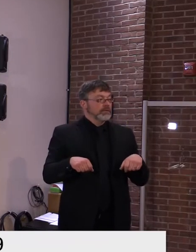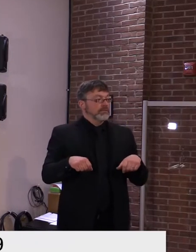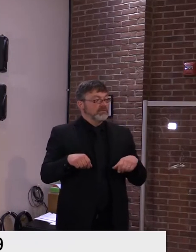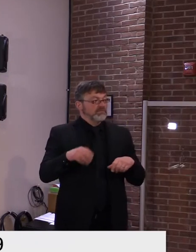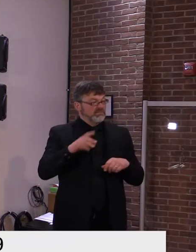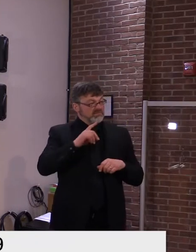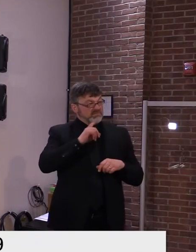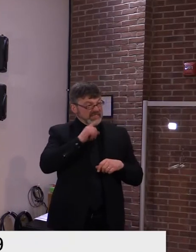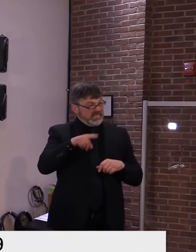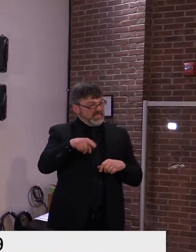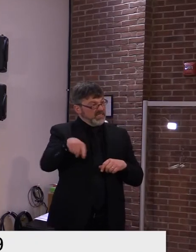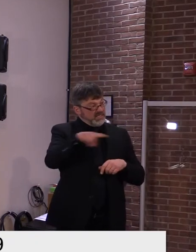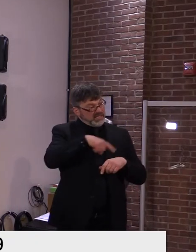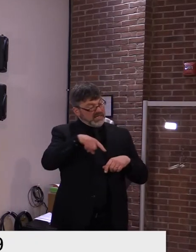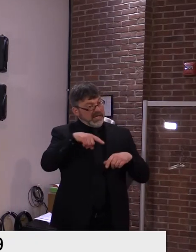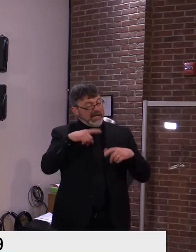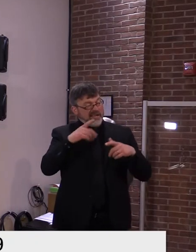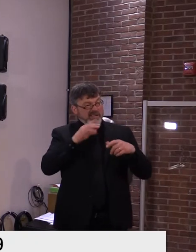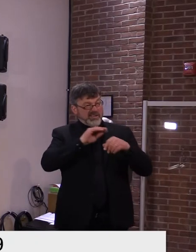population, unfortunately.